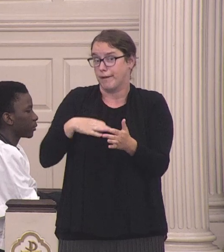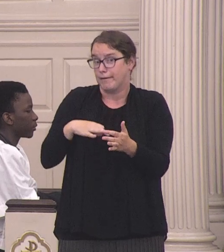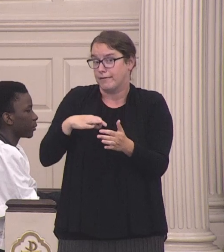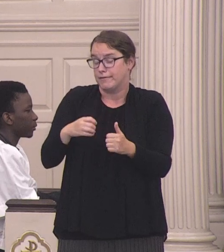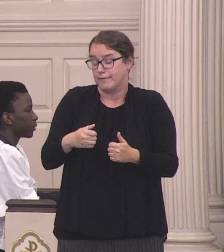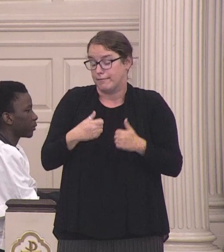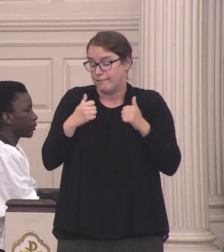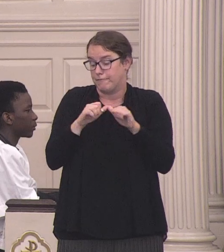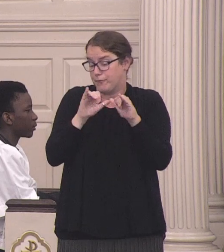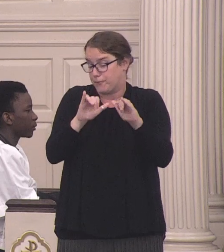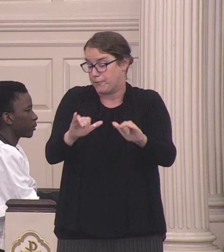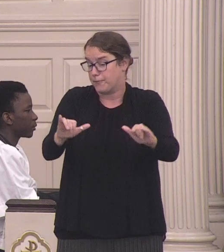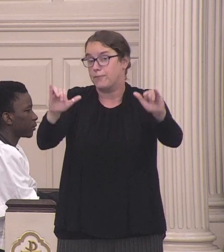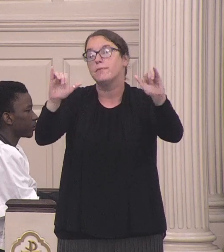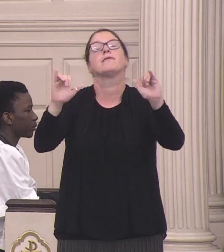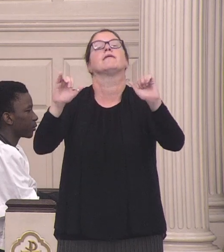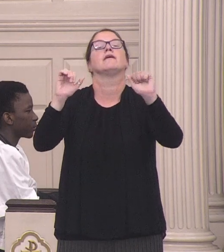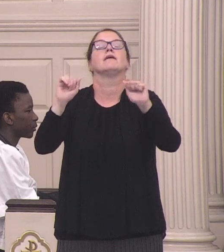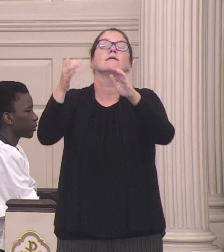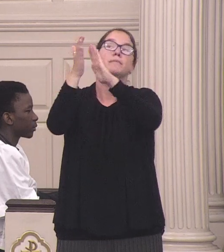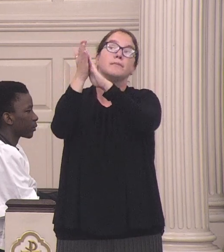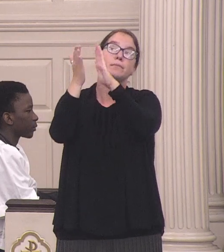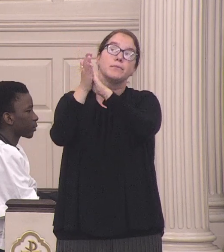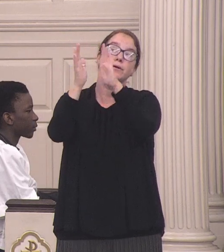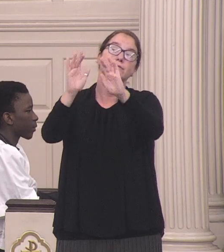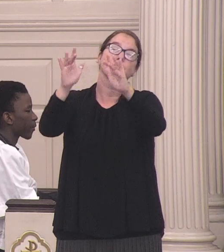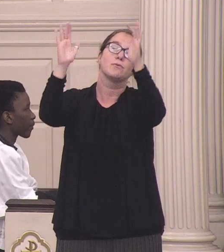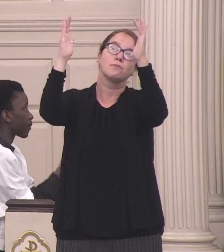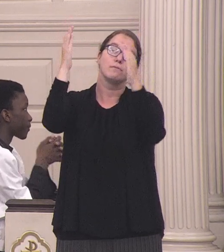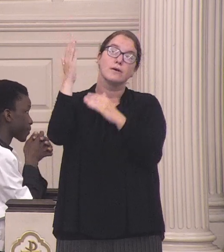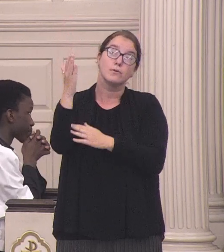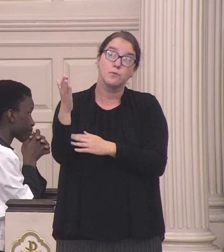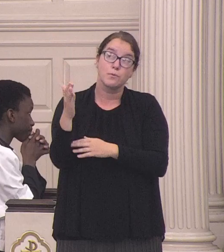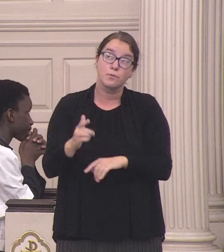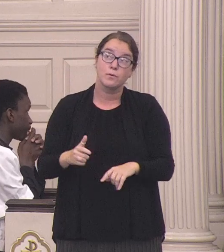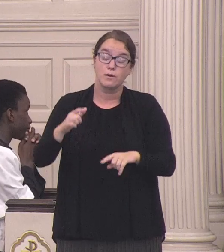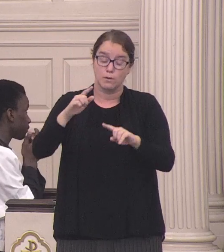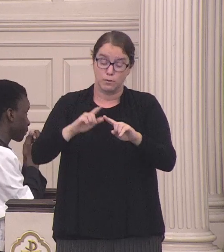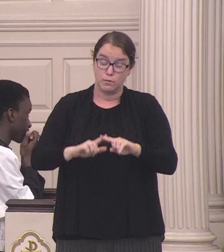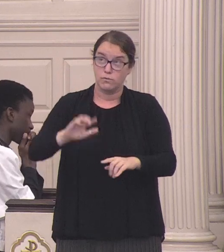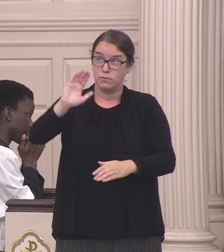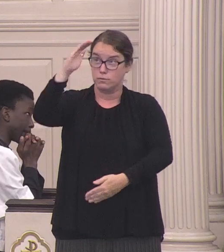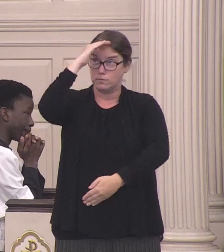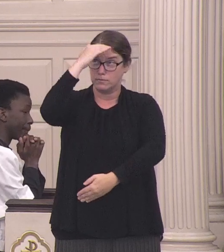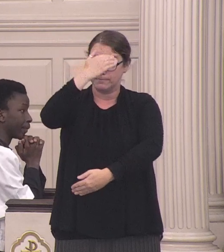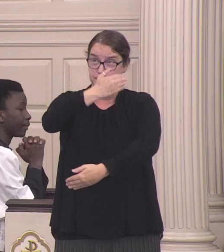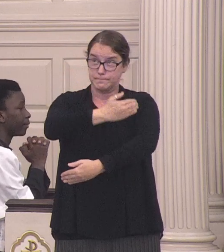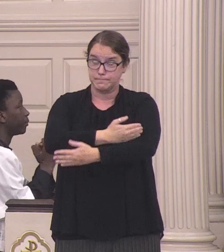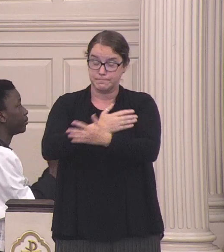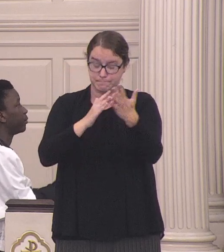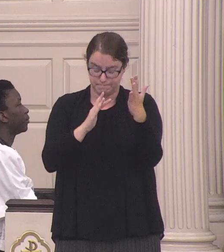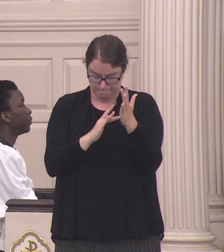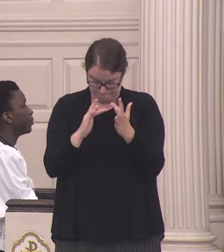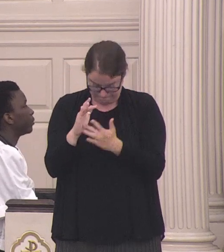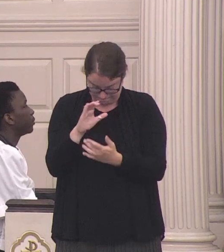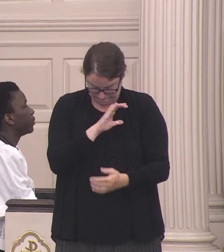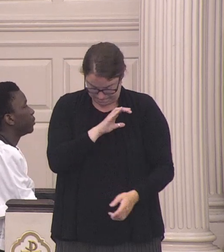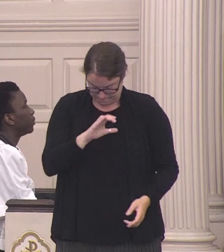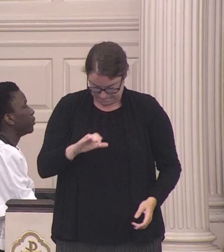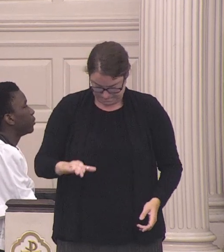and may praise and glorify you through your Son, Jesus Christ.